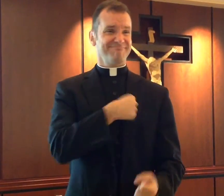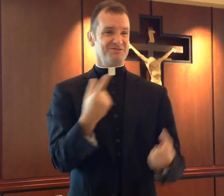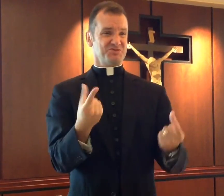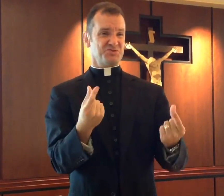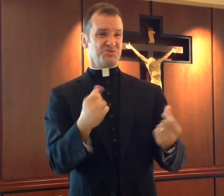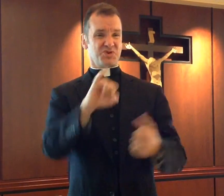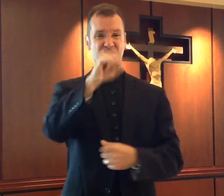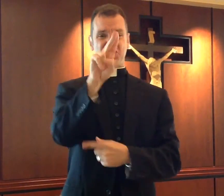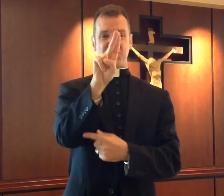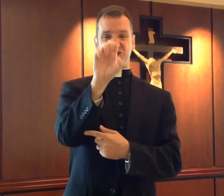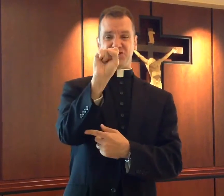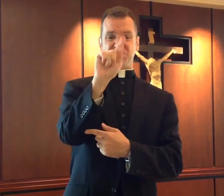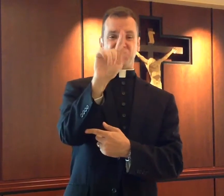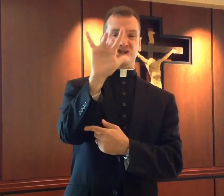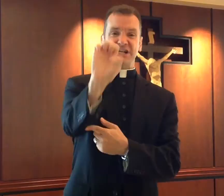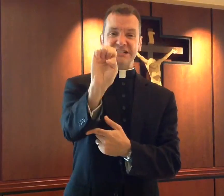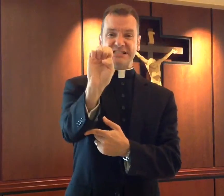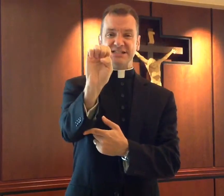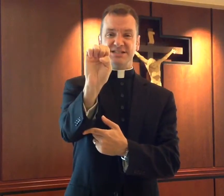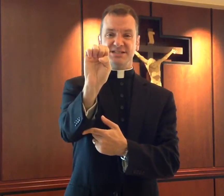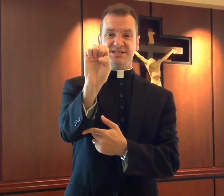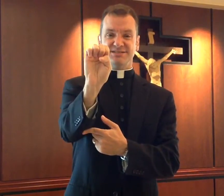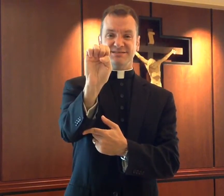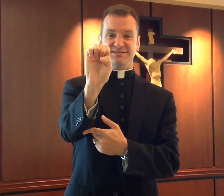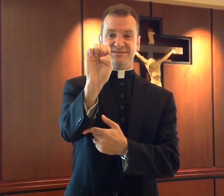Maybe we think that if we did justice,